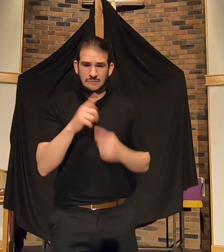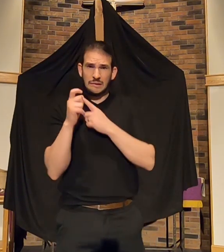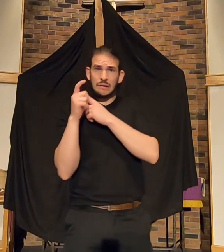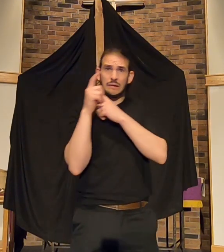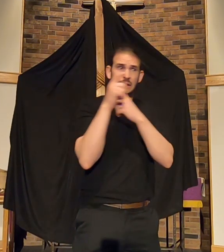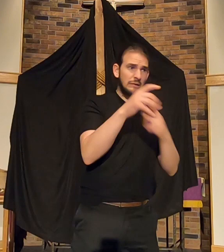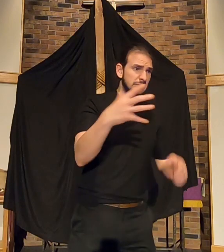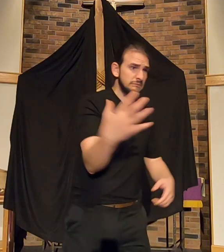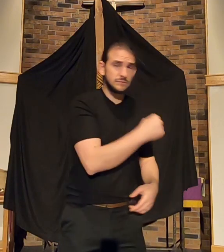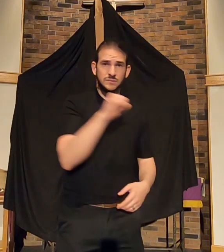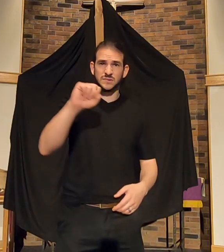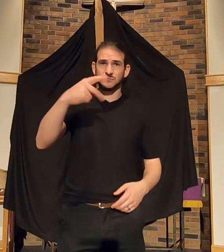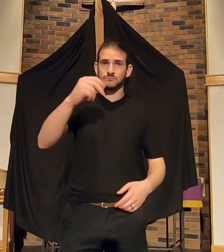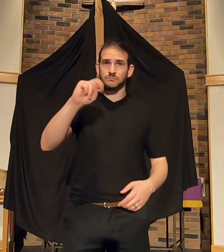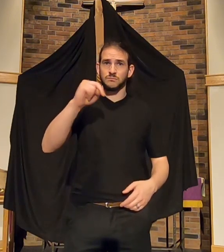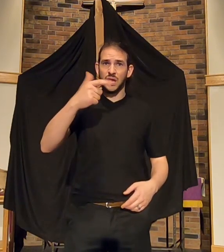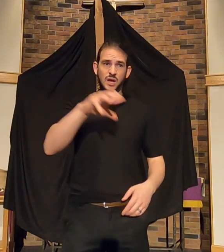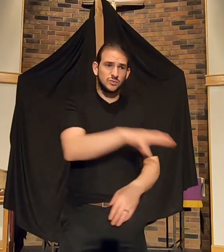One of them ran and grabbed a sponge.